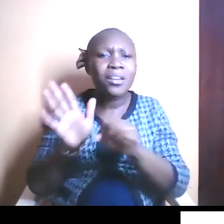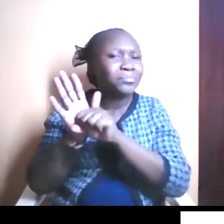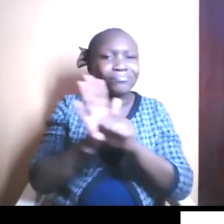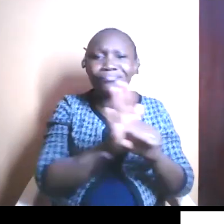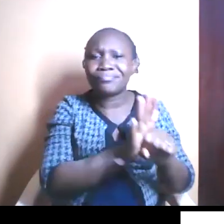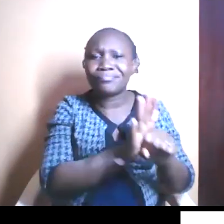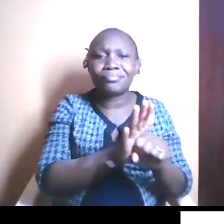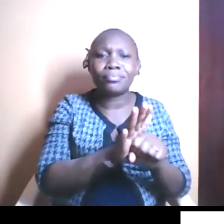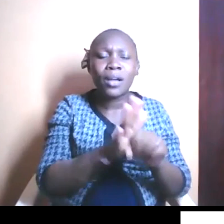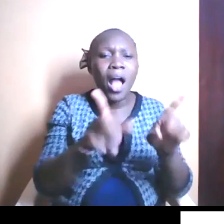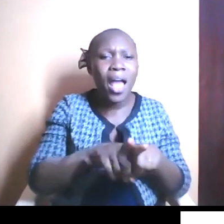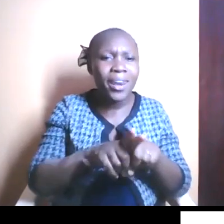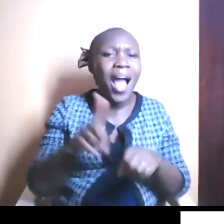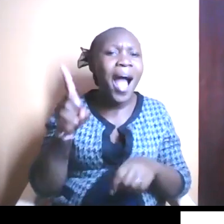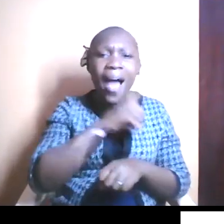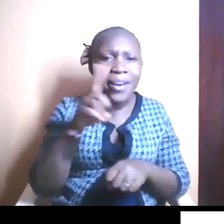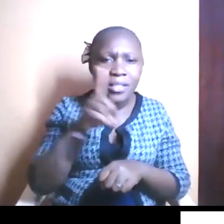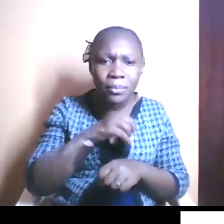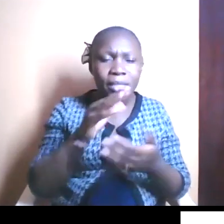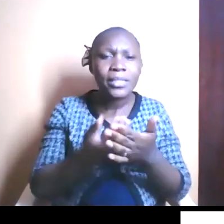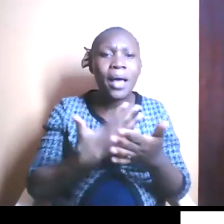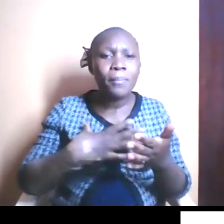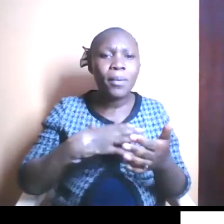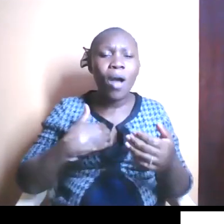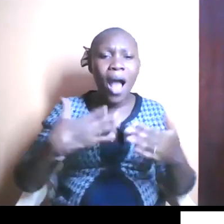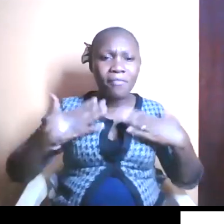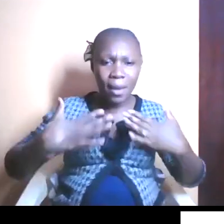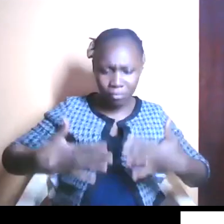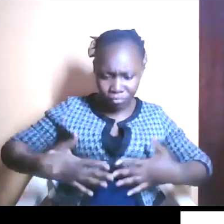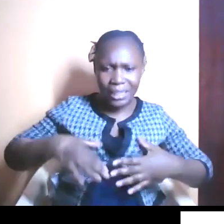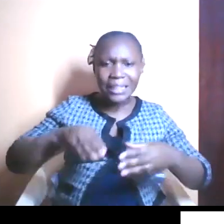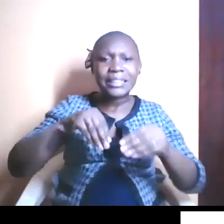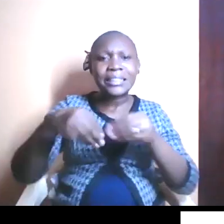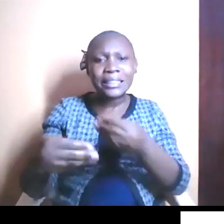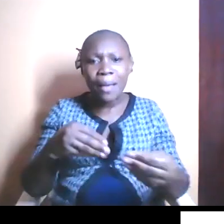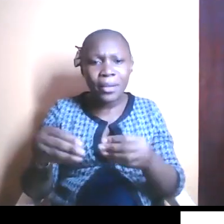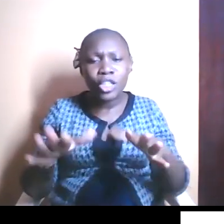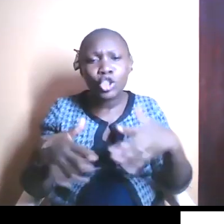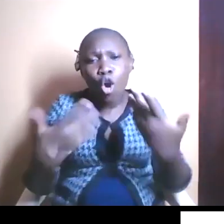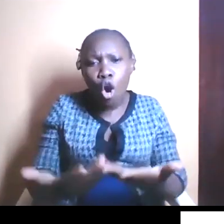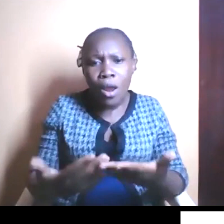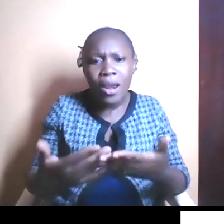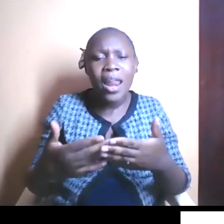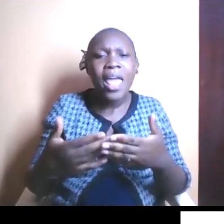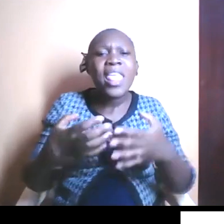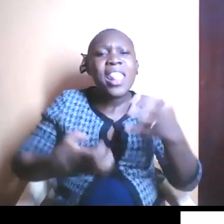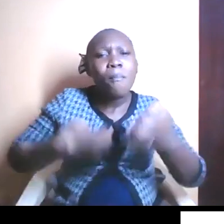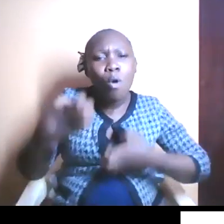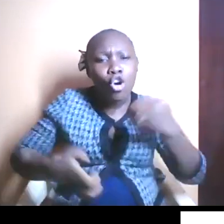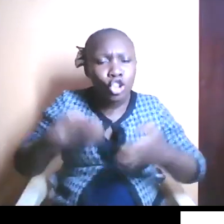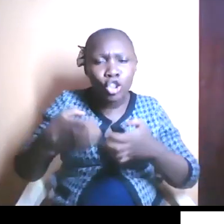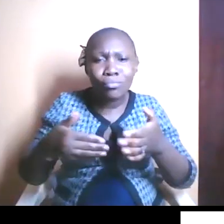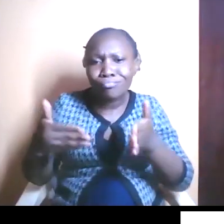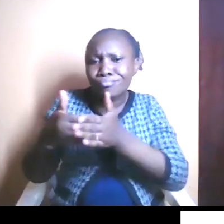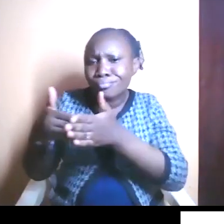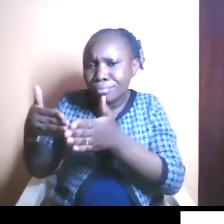are vulnerable, maybe they have a physical disability or an emotional limitation, you know, they are blamed for being that way. And these